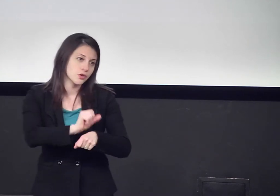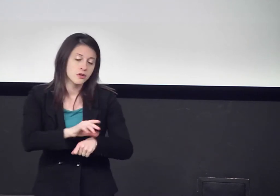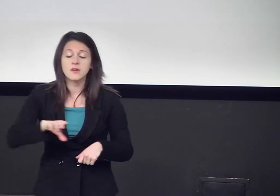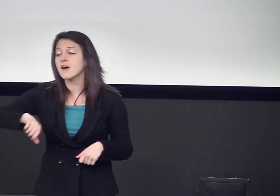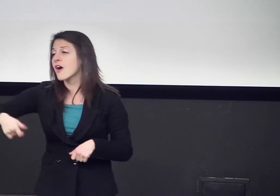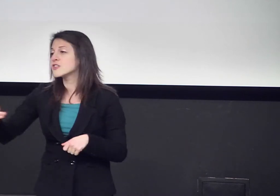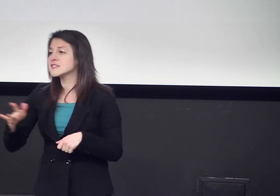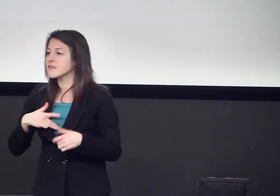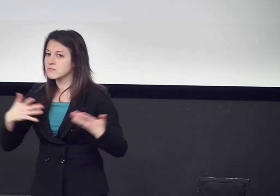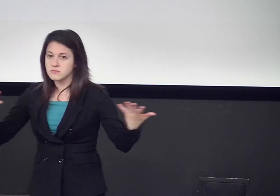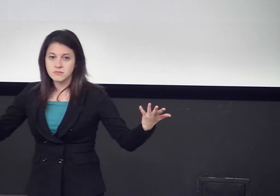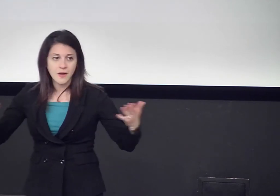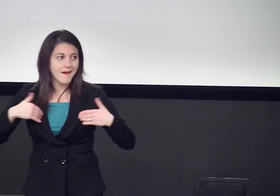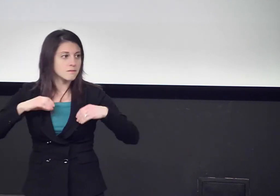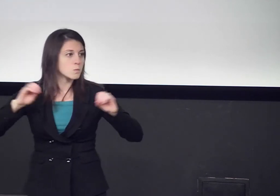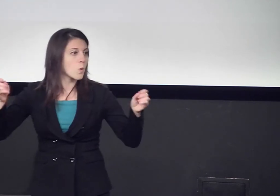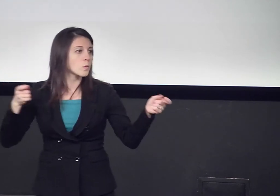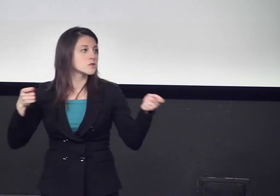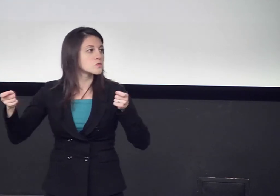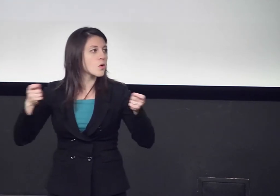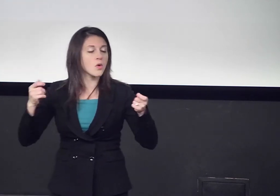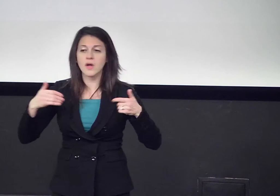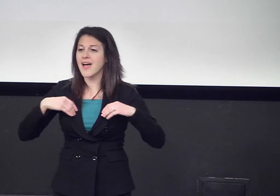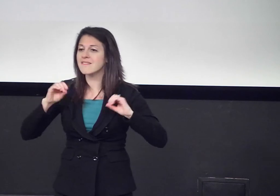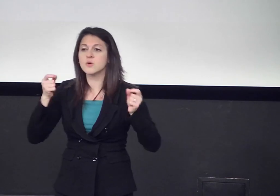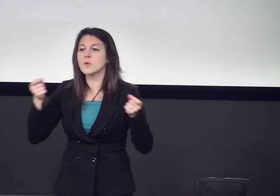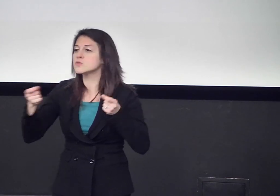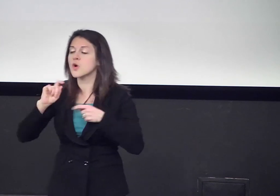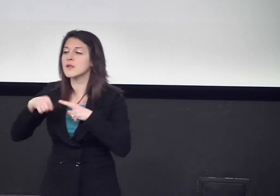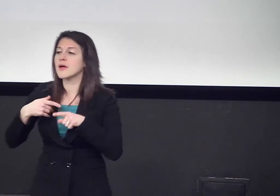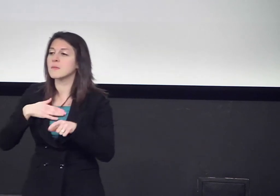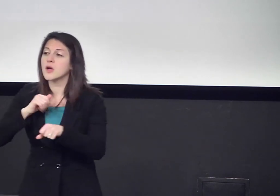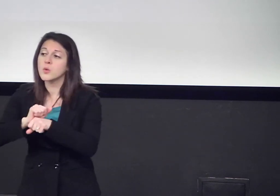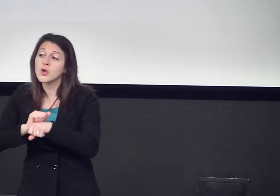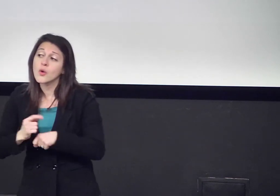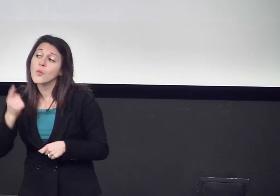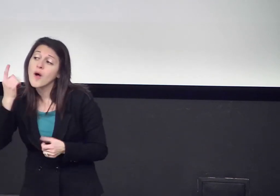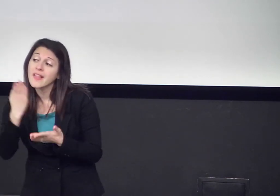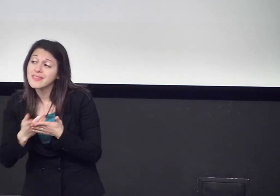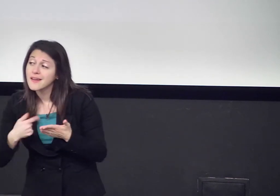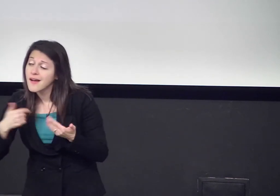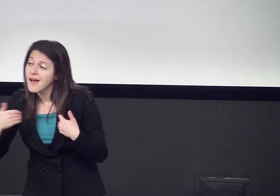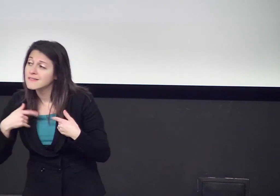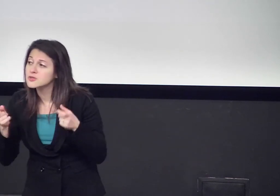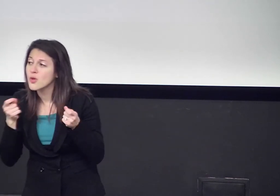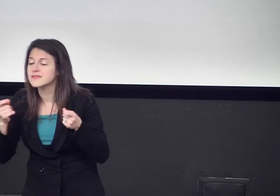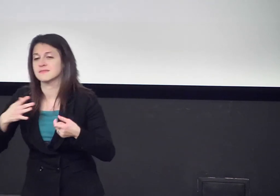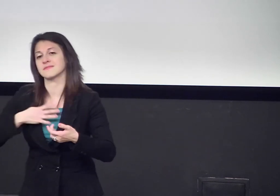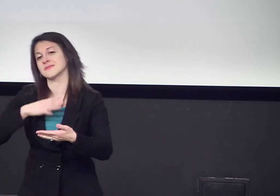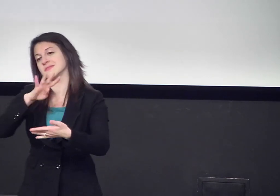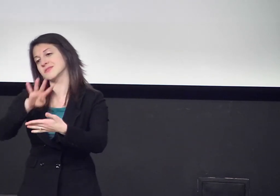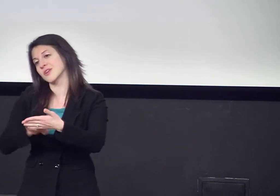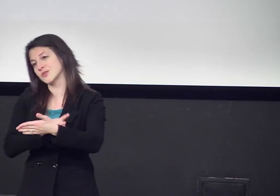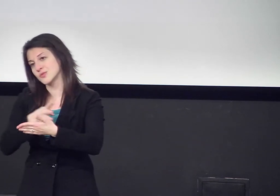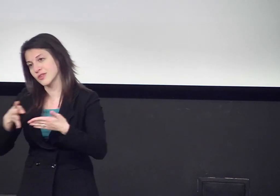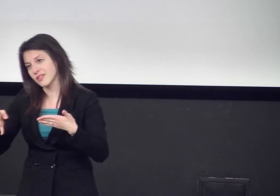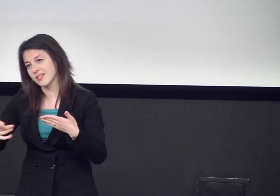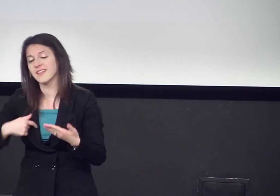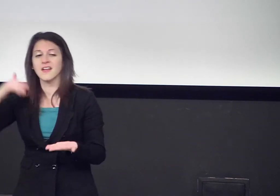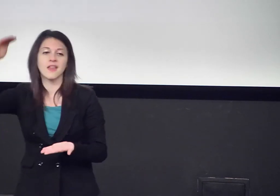There are some interpreters who feel that they have the power to make these decisions when doing their work, and there are others who don't